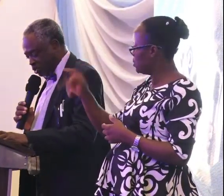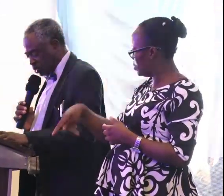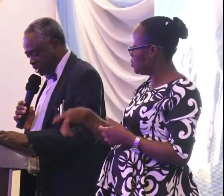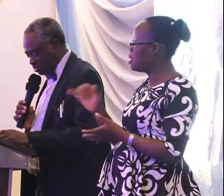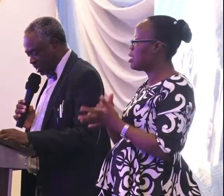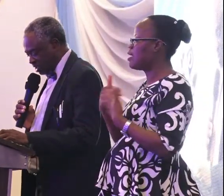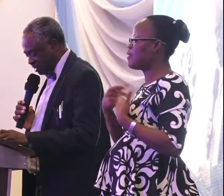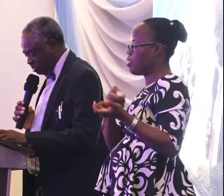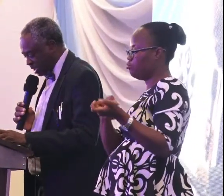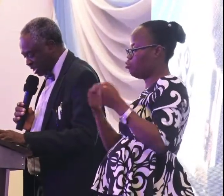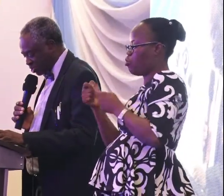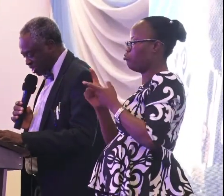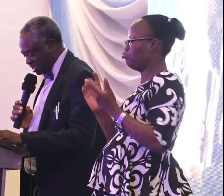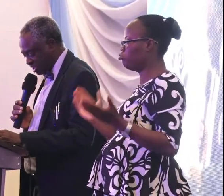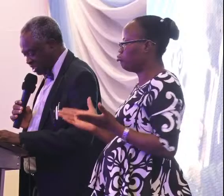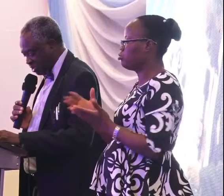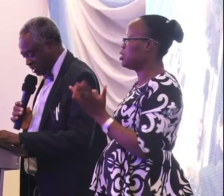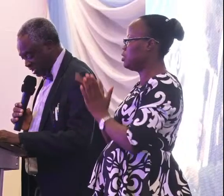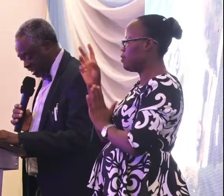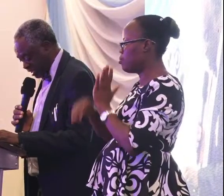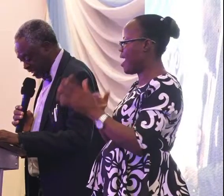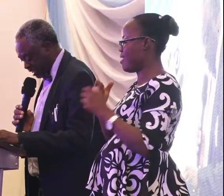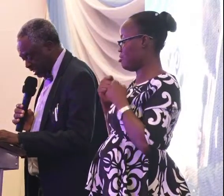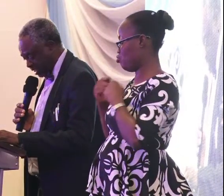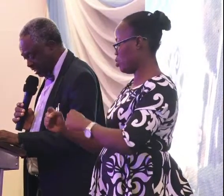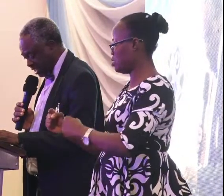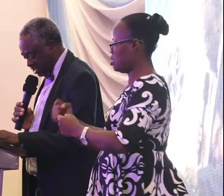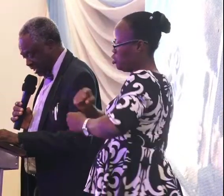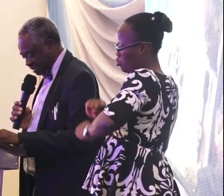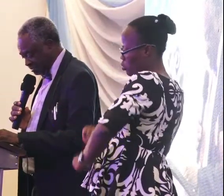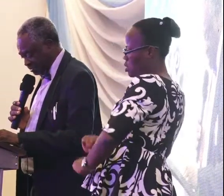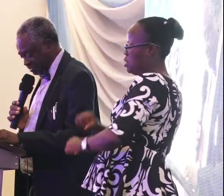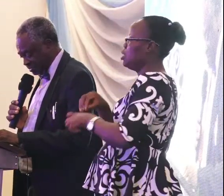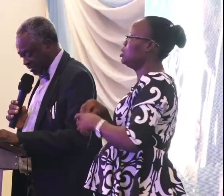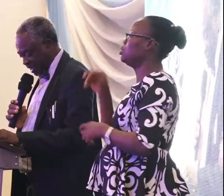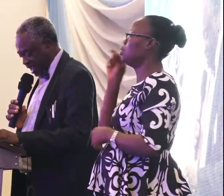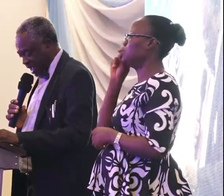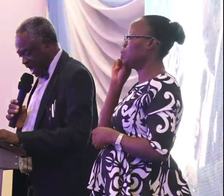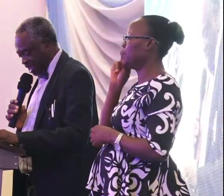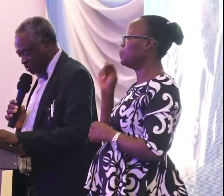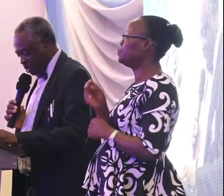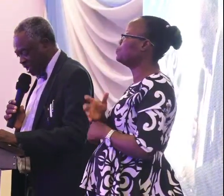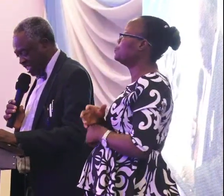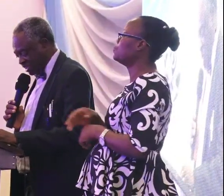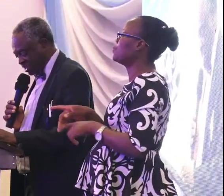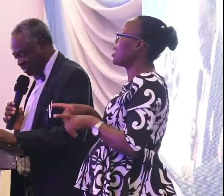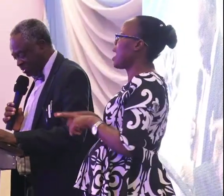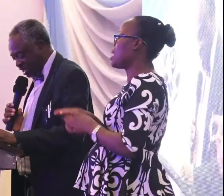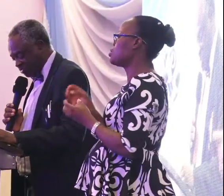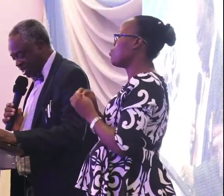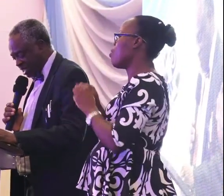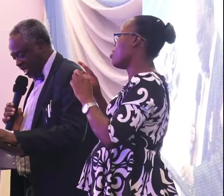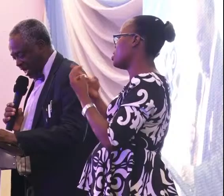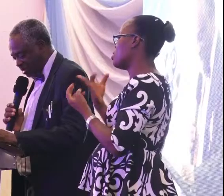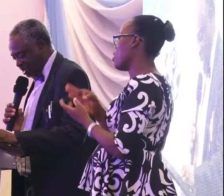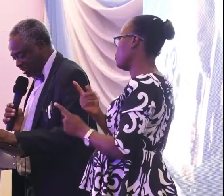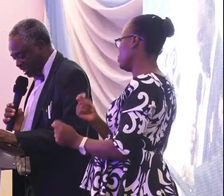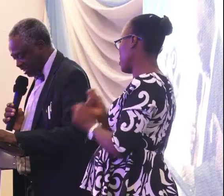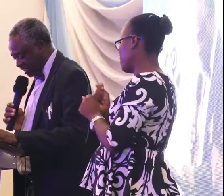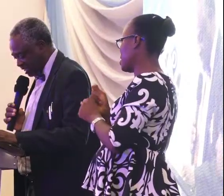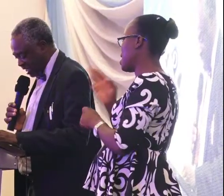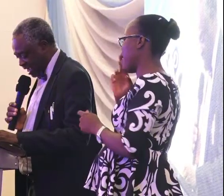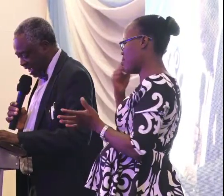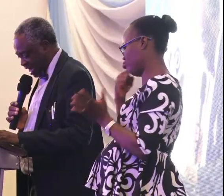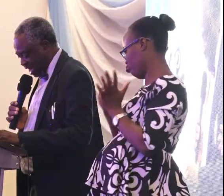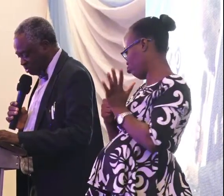drawn to stimulate development and strengthen security in Nigeria. as more cases of trafficking are being